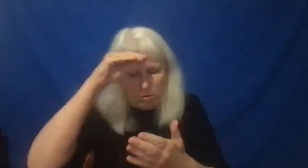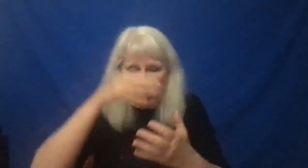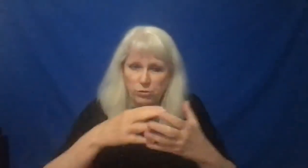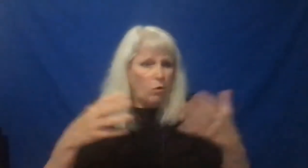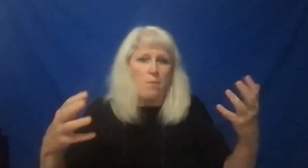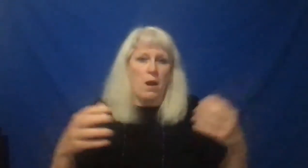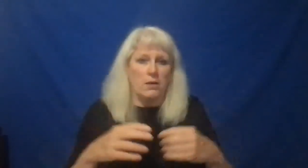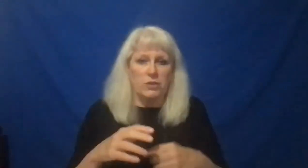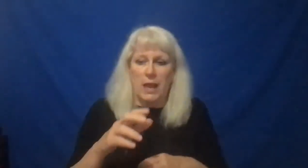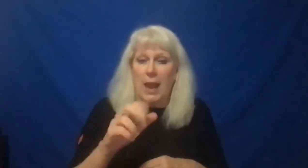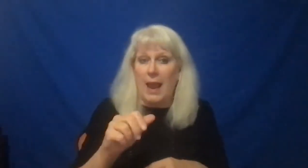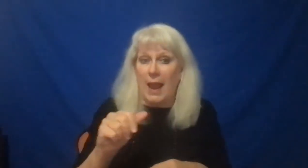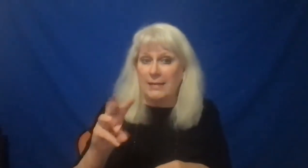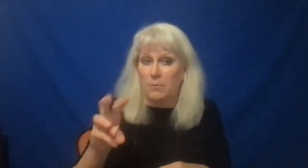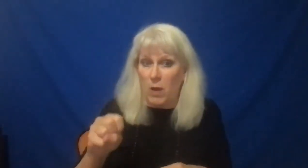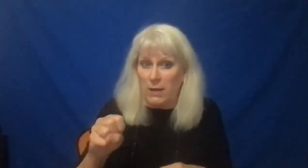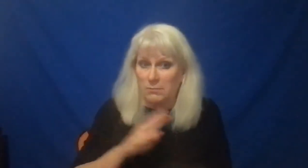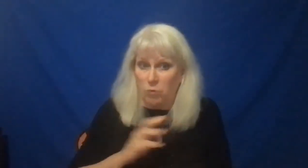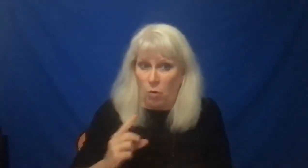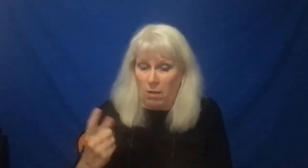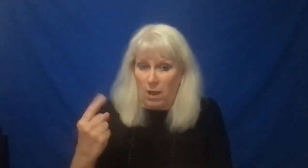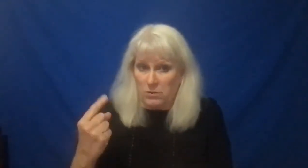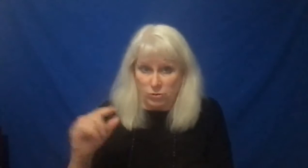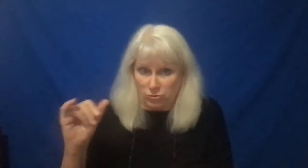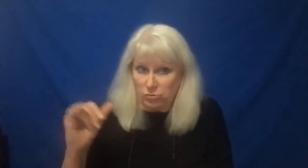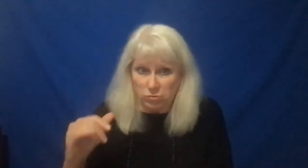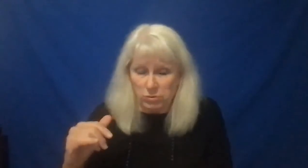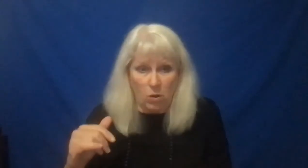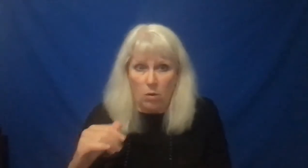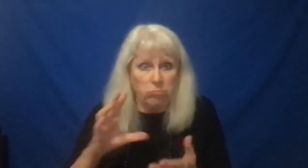AAWS board for last year. And I'm just